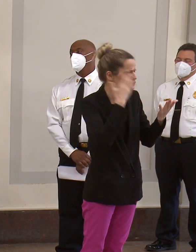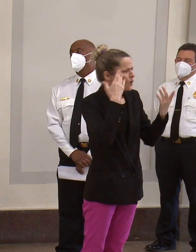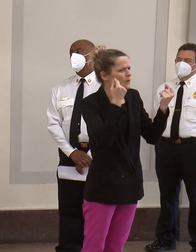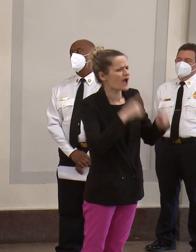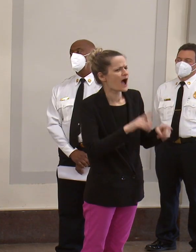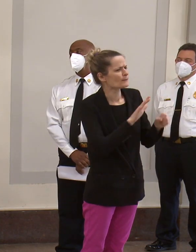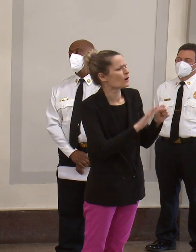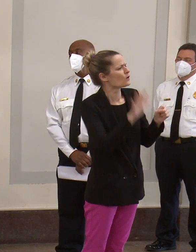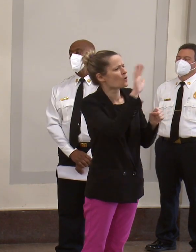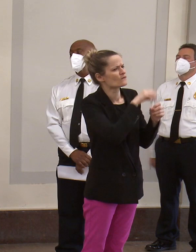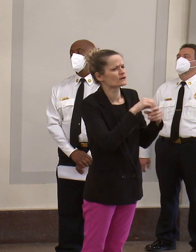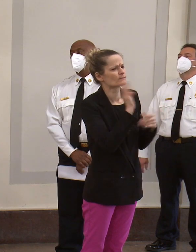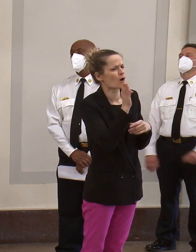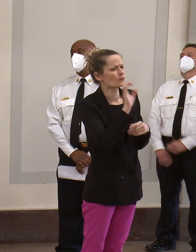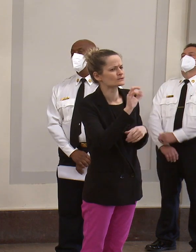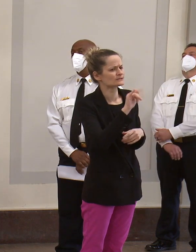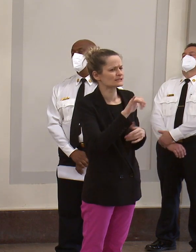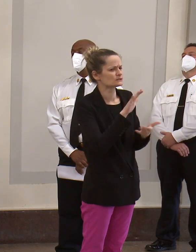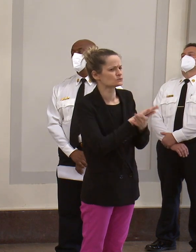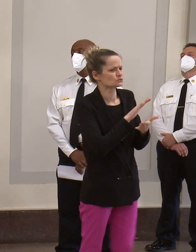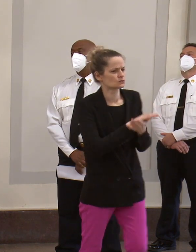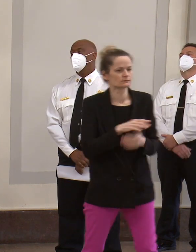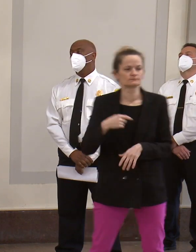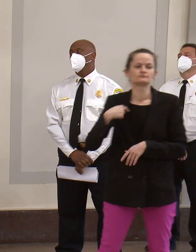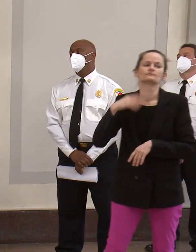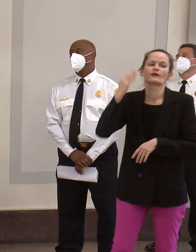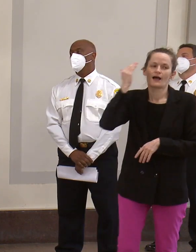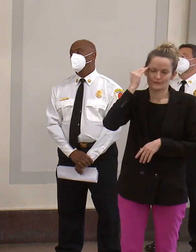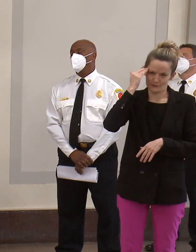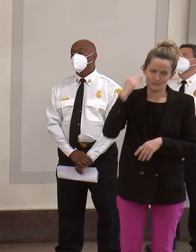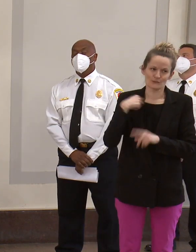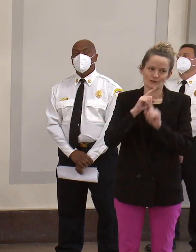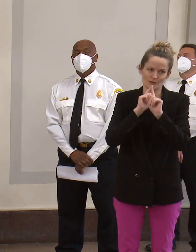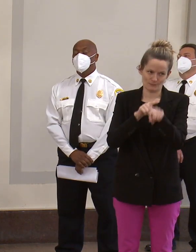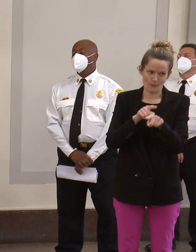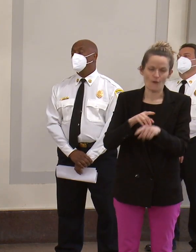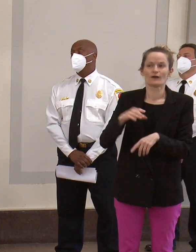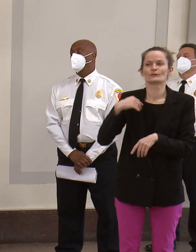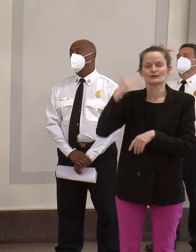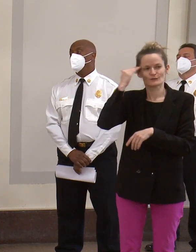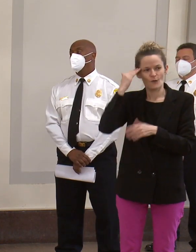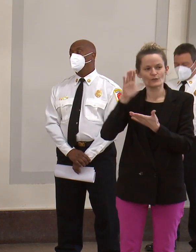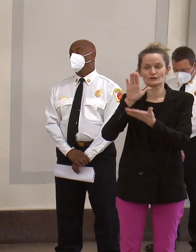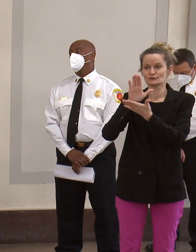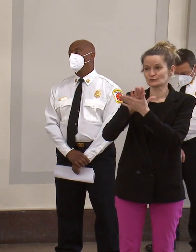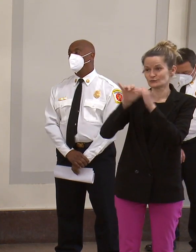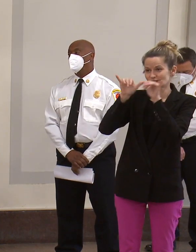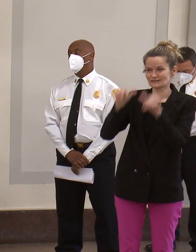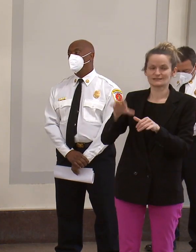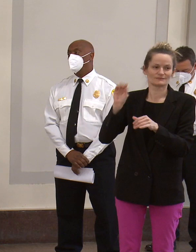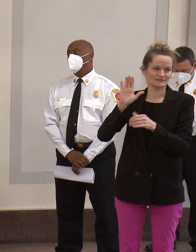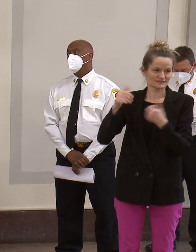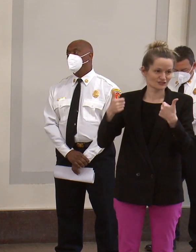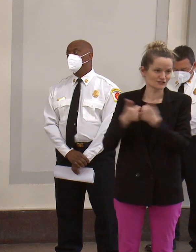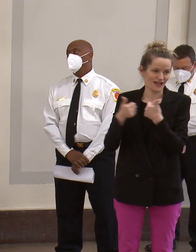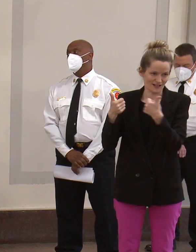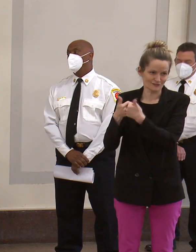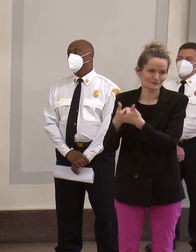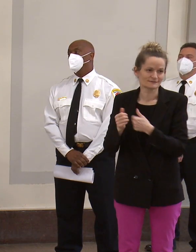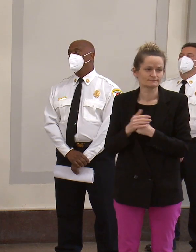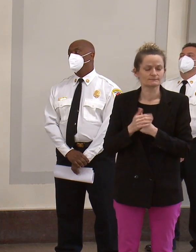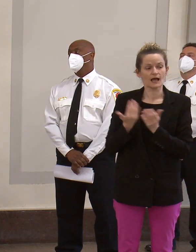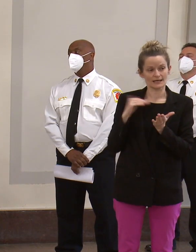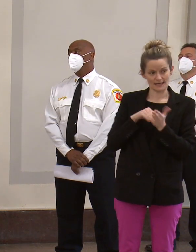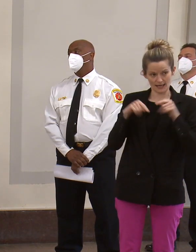know that our system has been challenged. We know, again, that The state of Maryland has admitted that it underfunded our